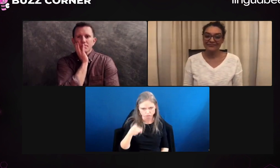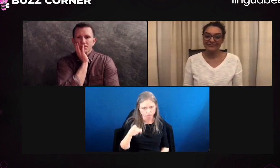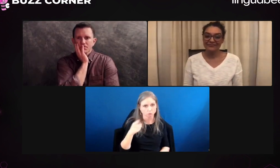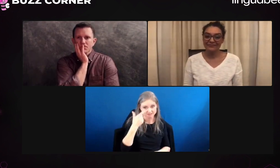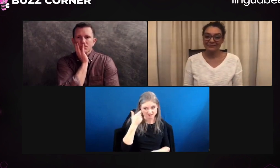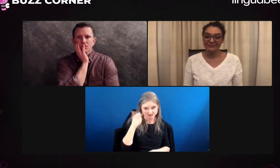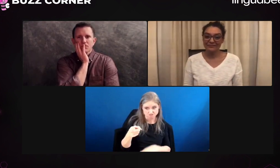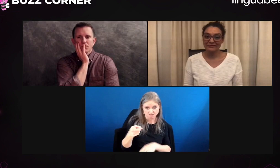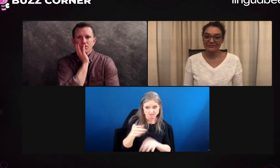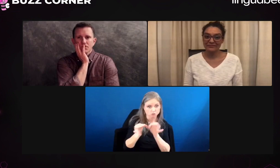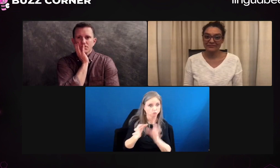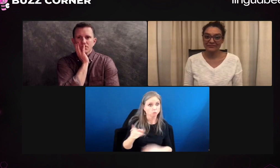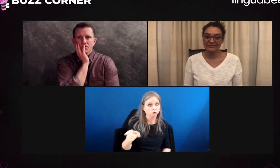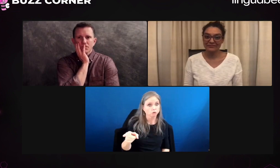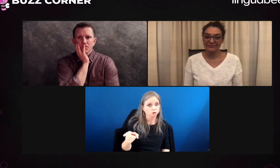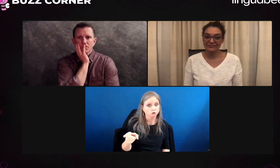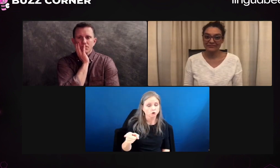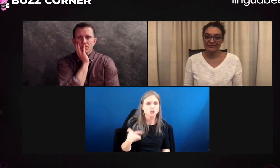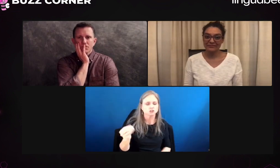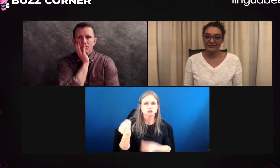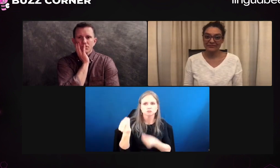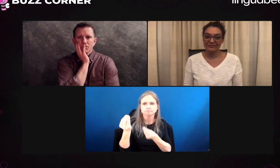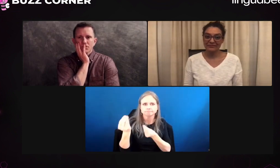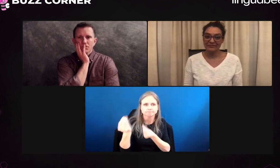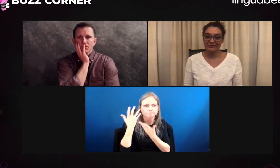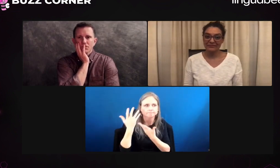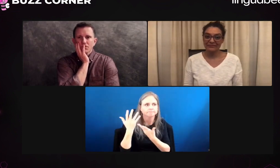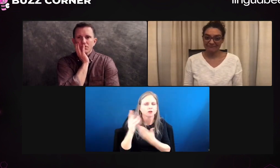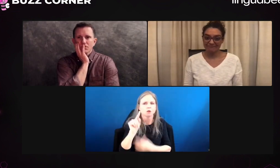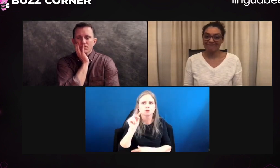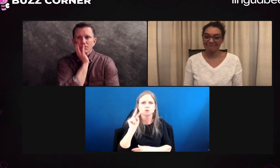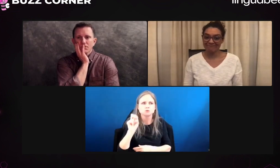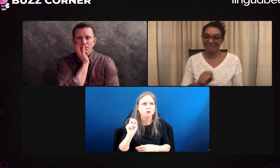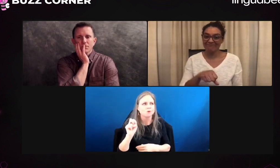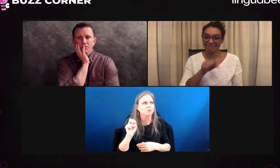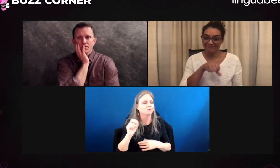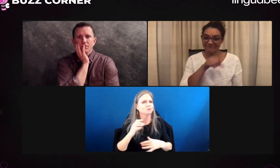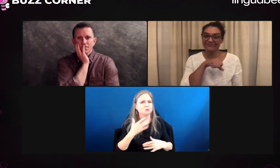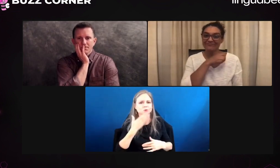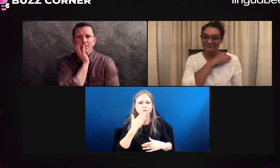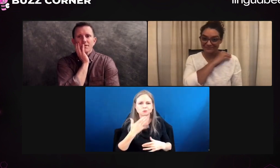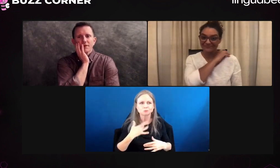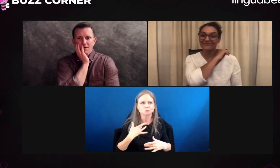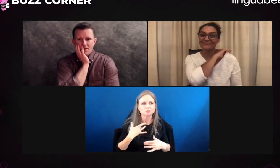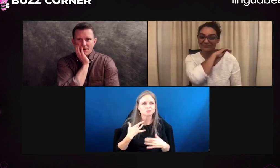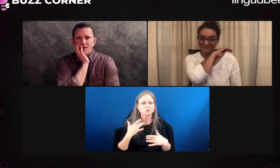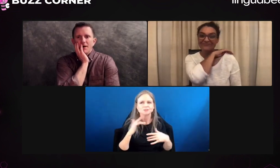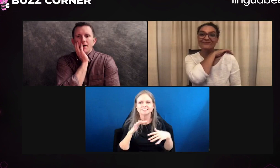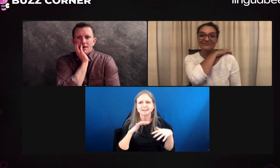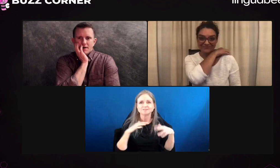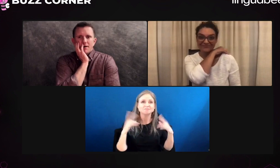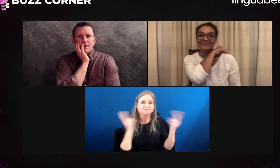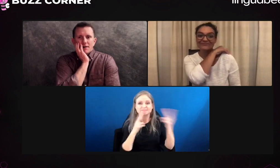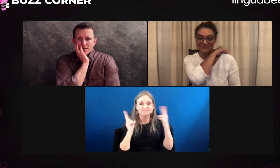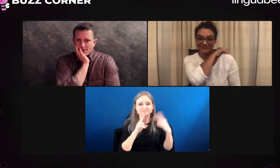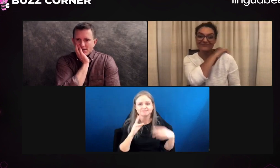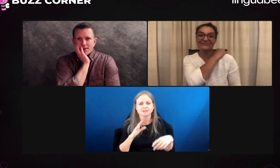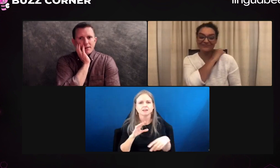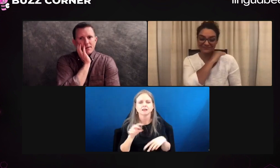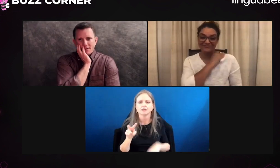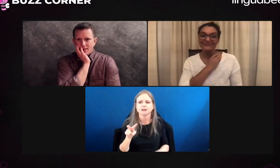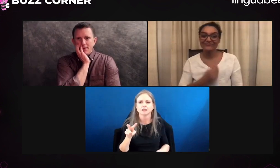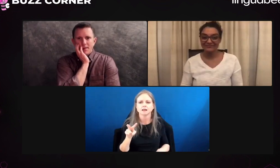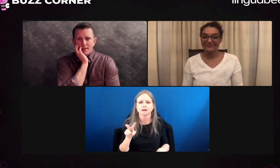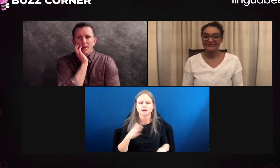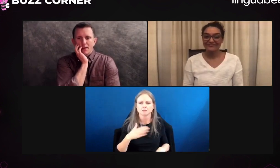right? Just Because from they the can hear environmental it. noise. Yes. Yes. And thanks to that interpreter who was informing me about all of